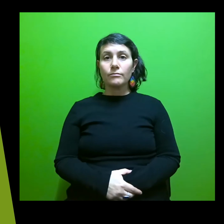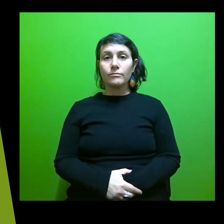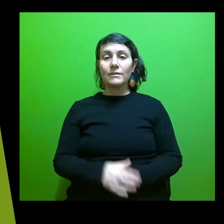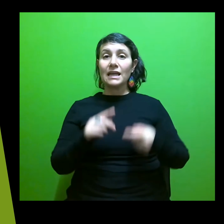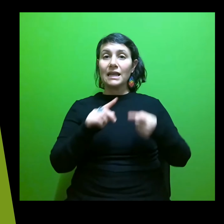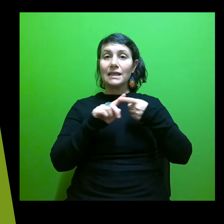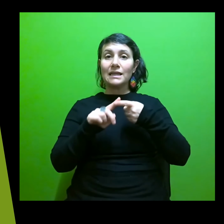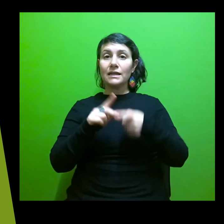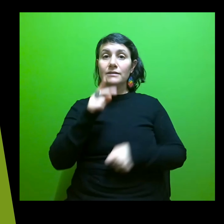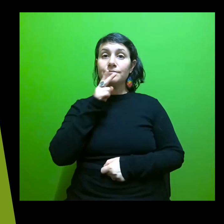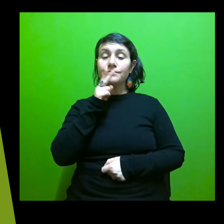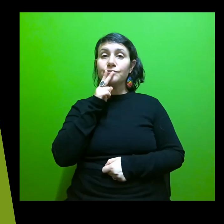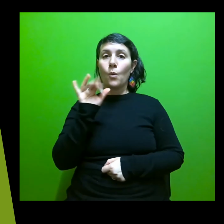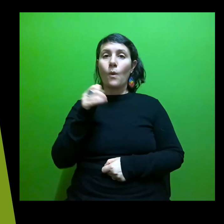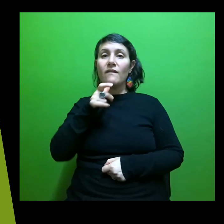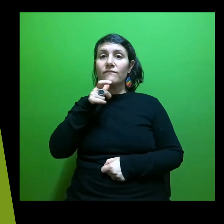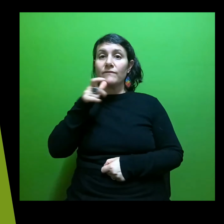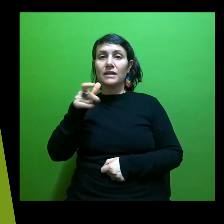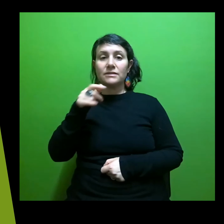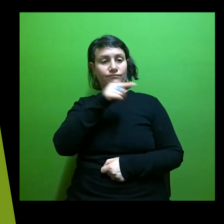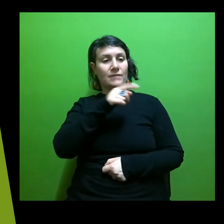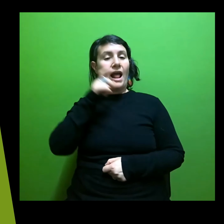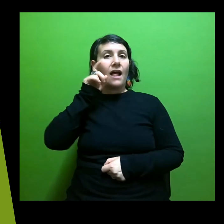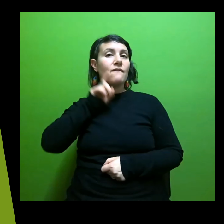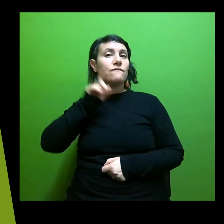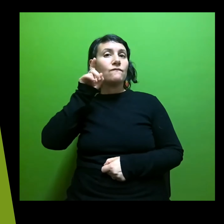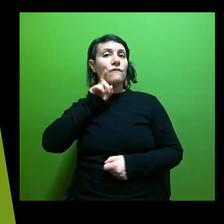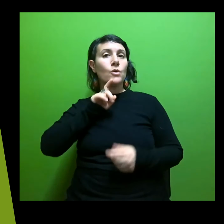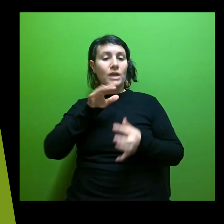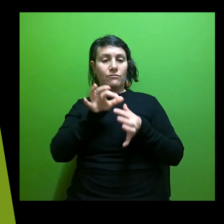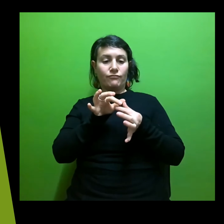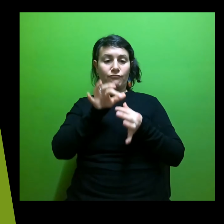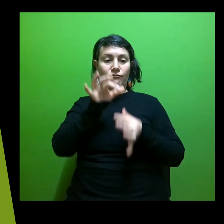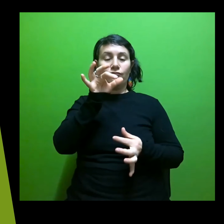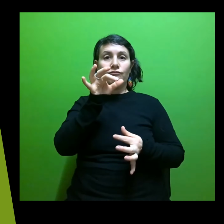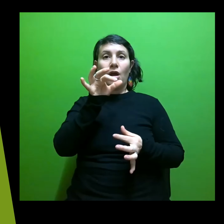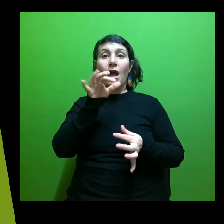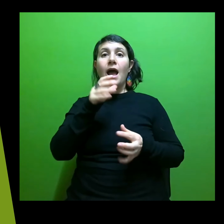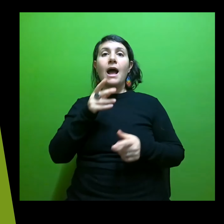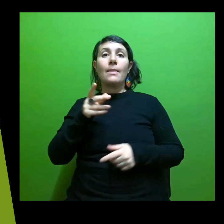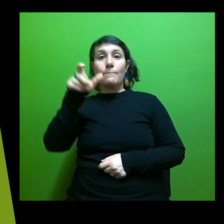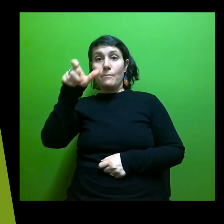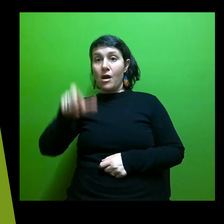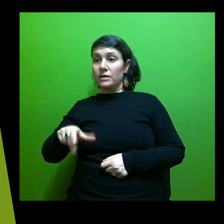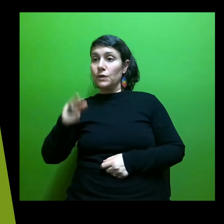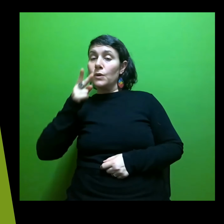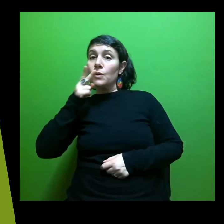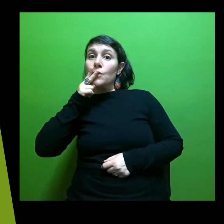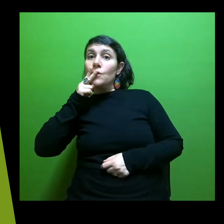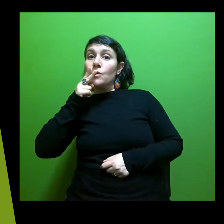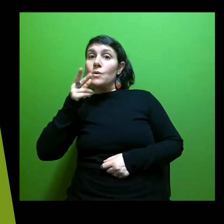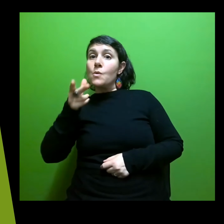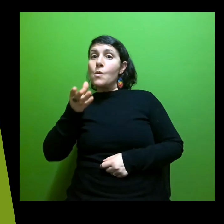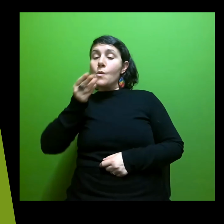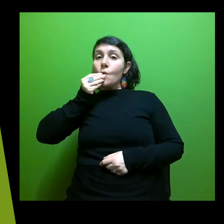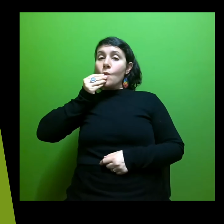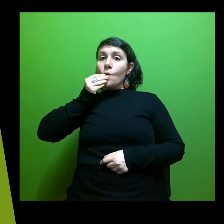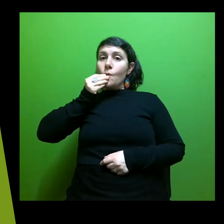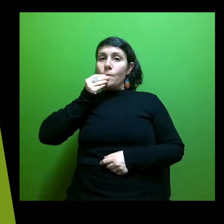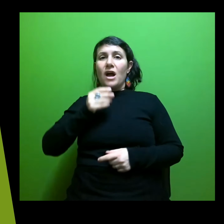E-cigarette or vapes make a fluid cartridge into vapor for a person to breathe in, instead of smoke breathed in